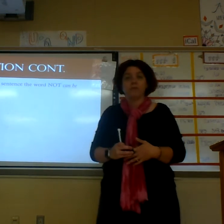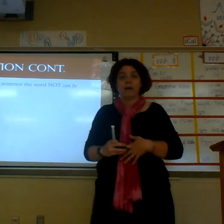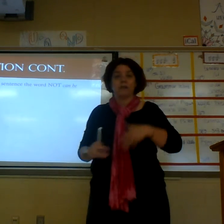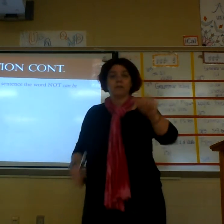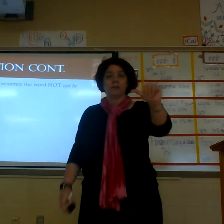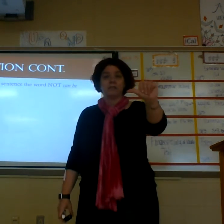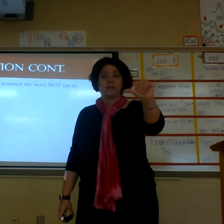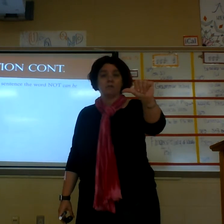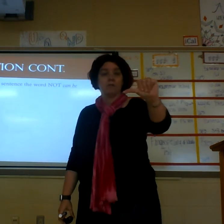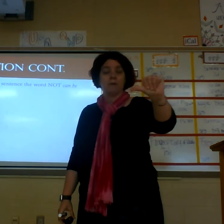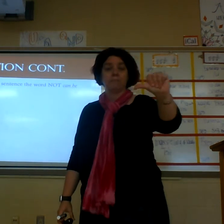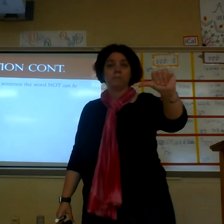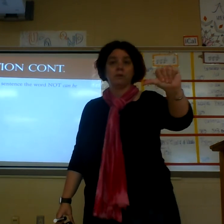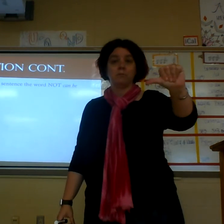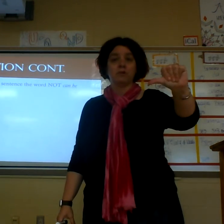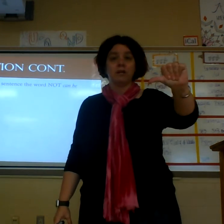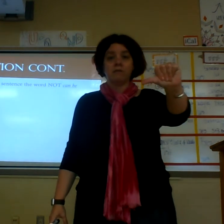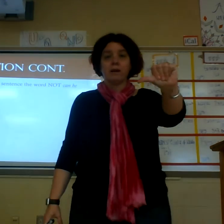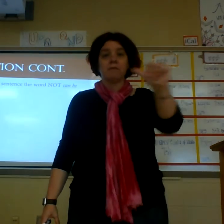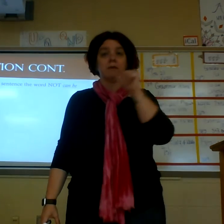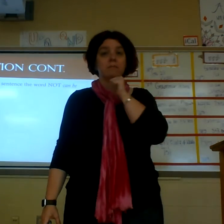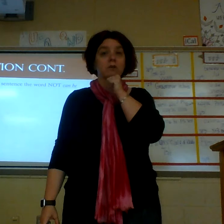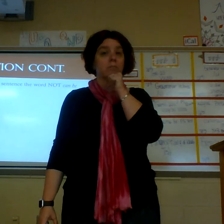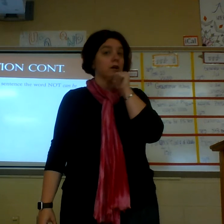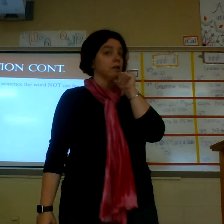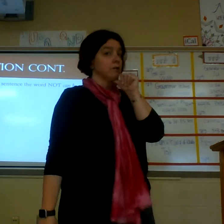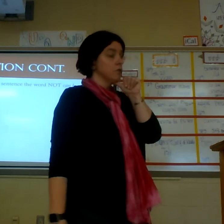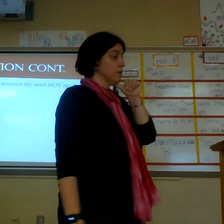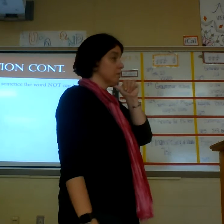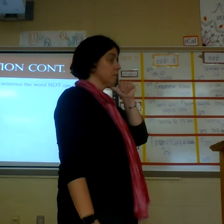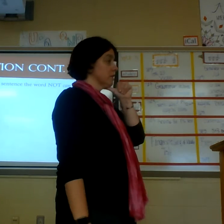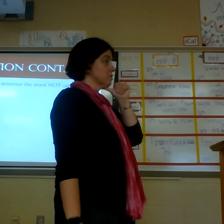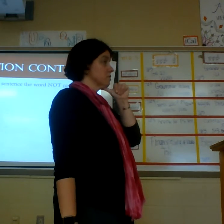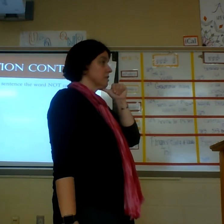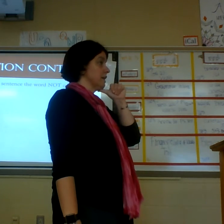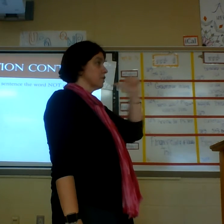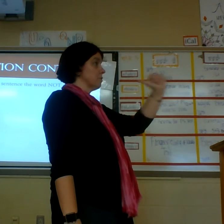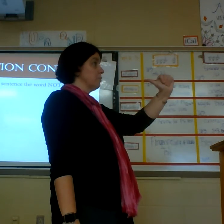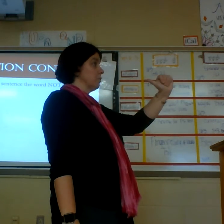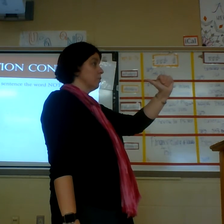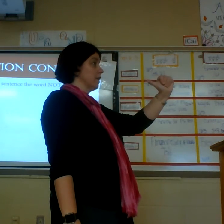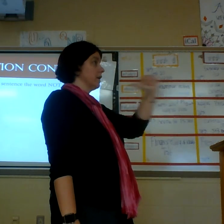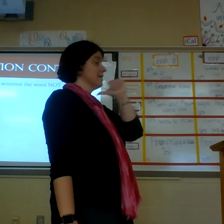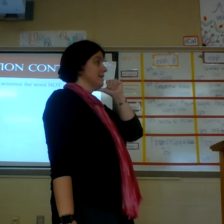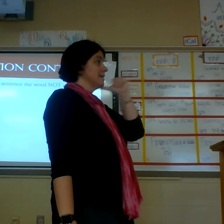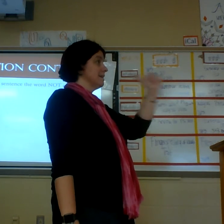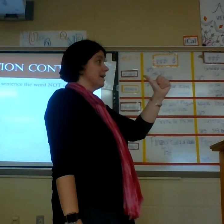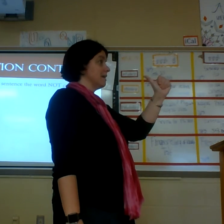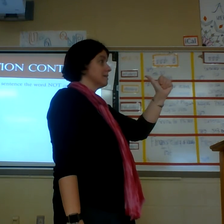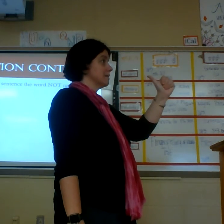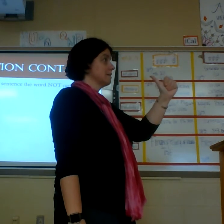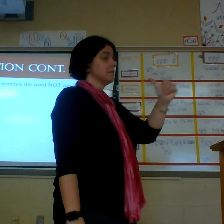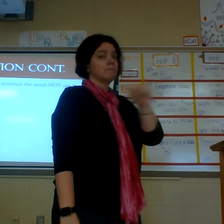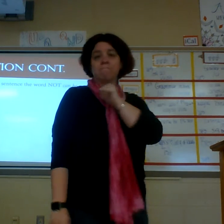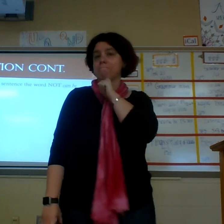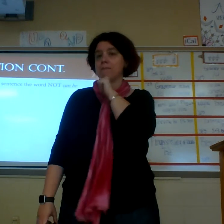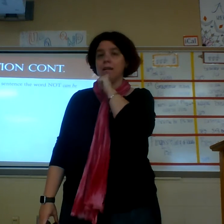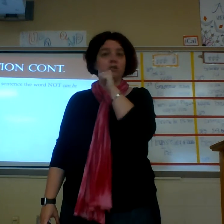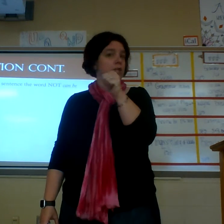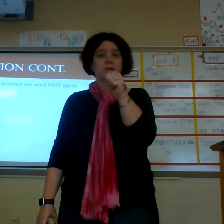not, you're going to take your thumb, and you're going to push it out, down the thumb. You're going to put it under your chin. We're going to go like this so you can see, and you're going to pull away. Not. And you shake your head